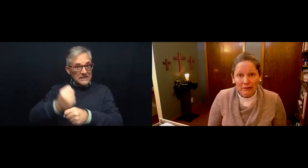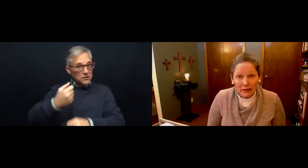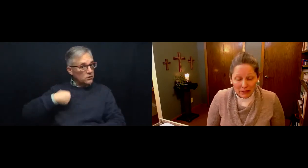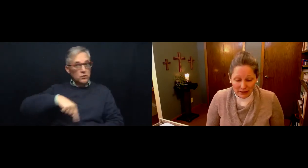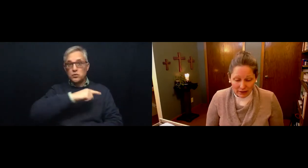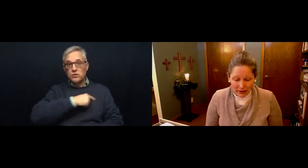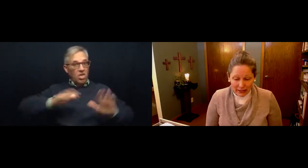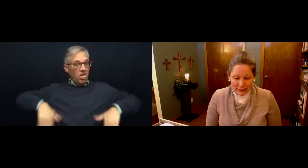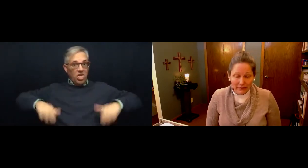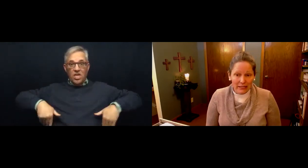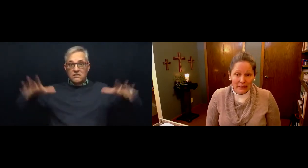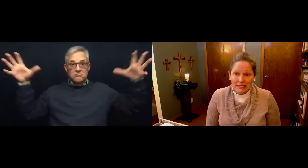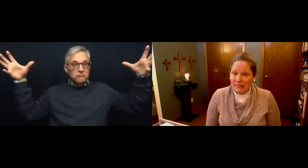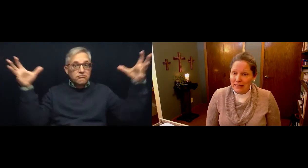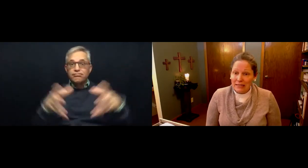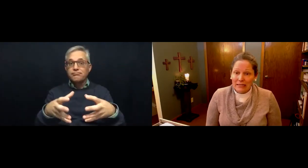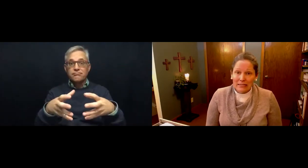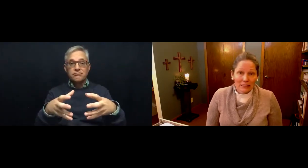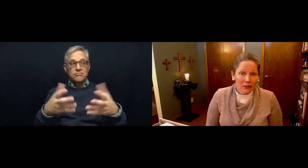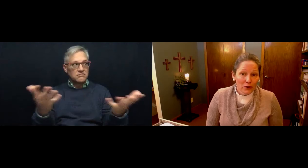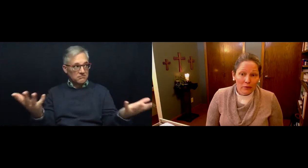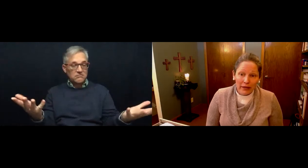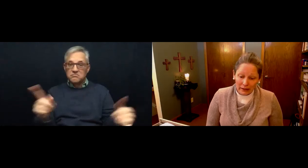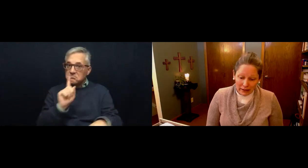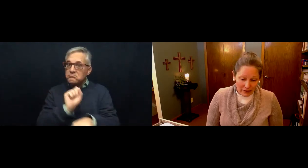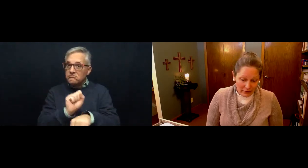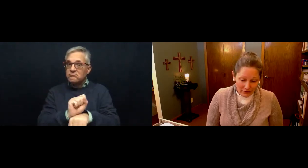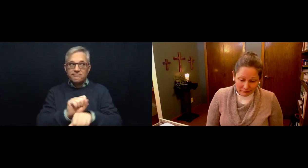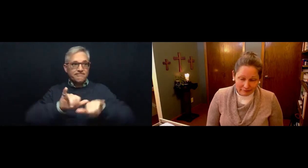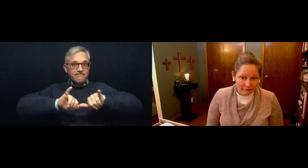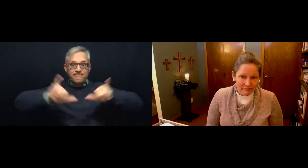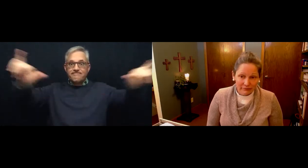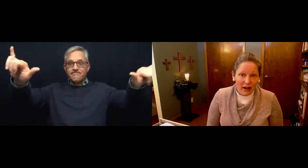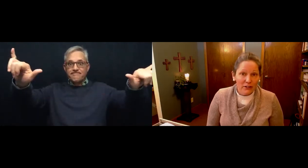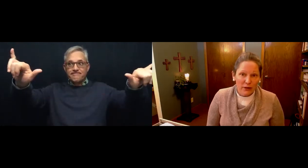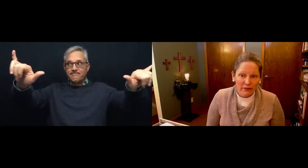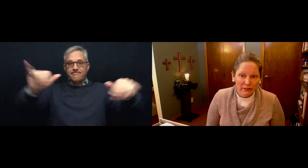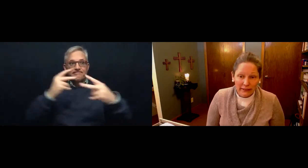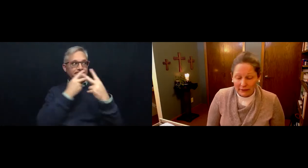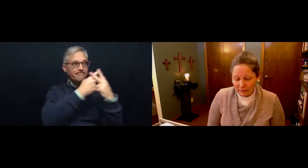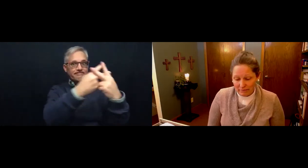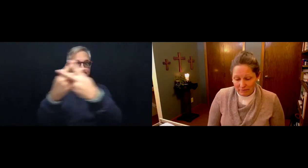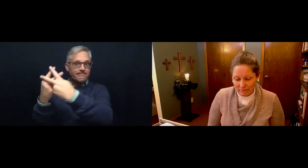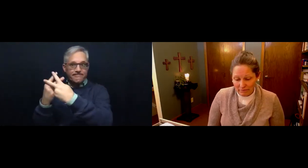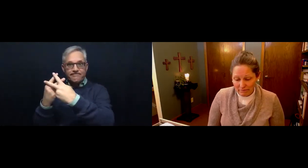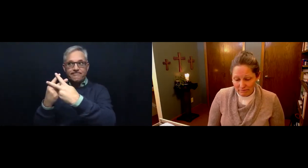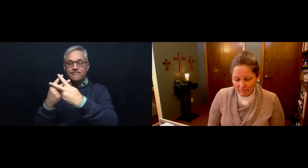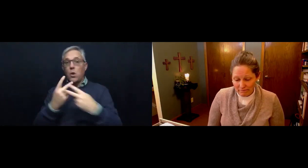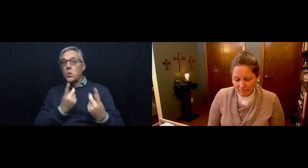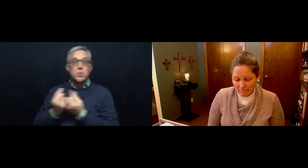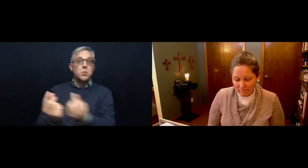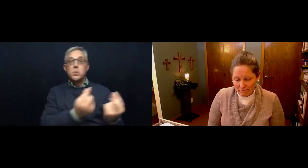really limiting our activities, slowing down, not traveling.